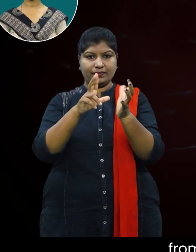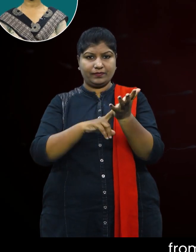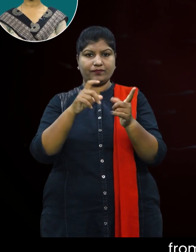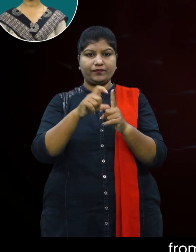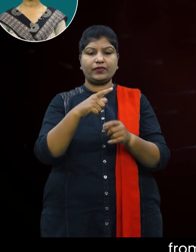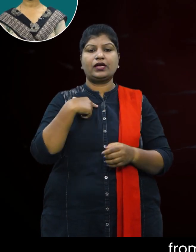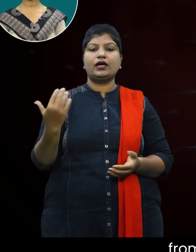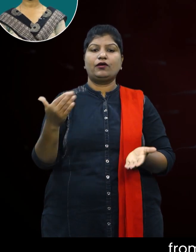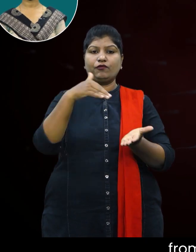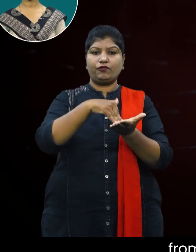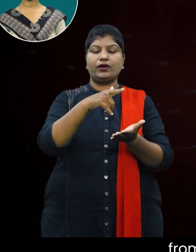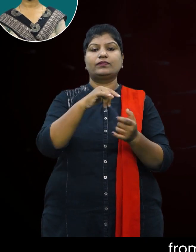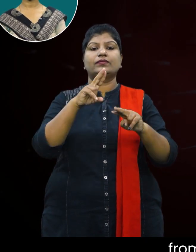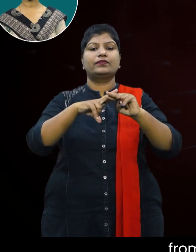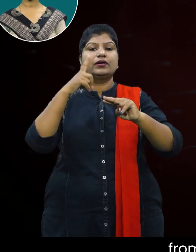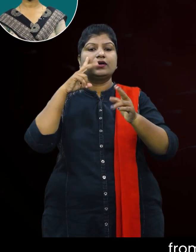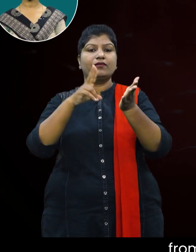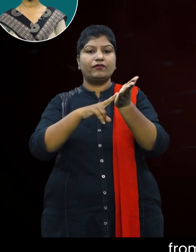sheep